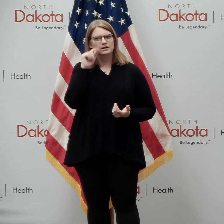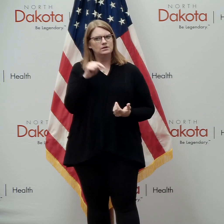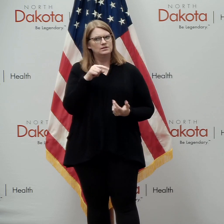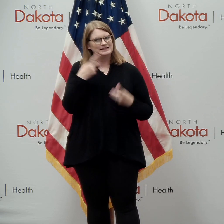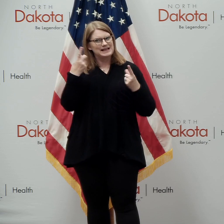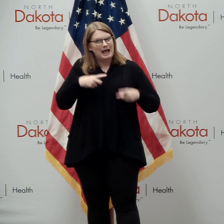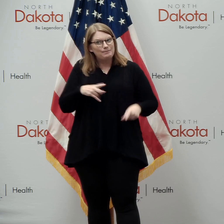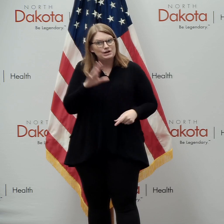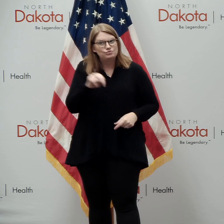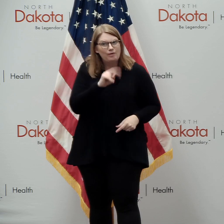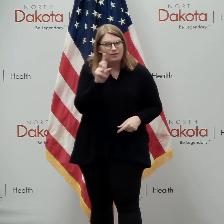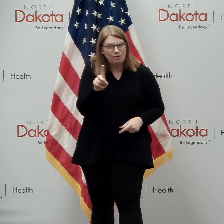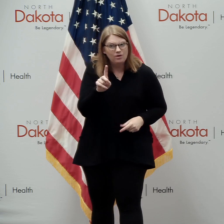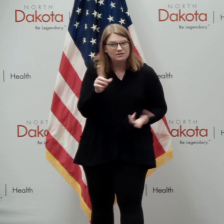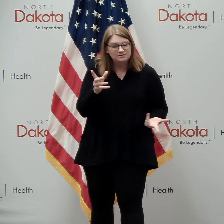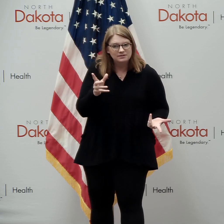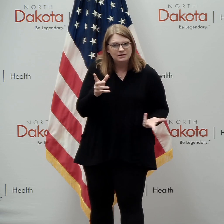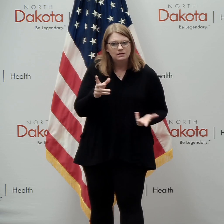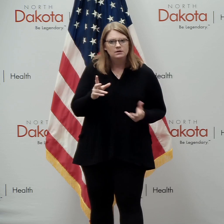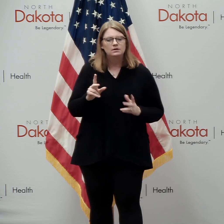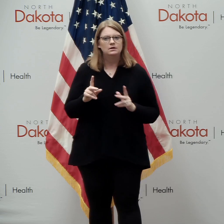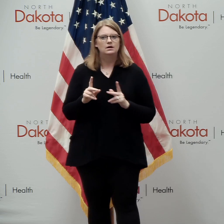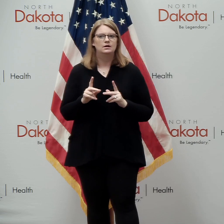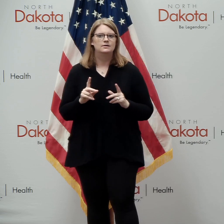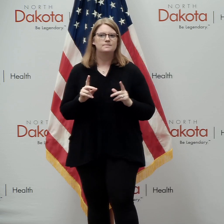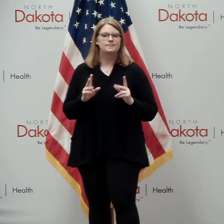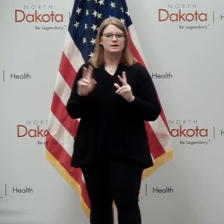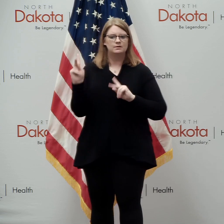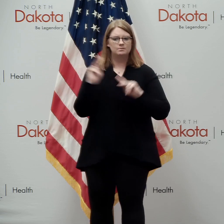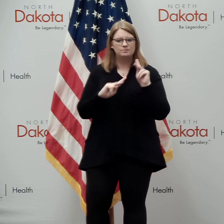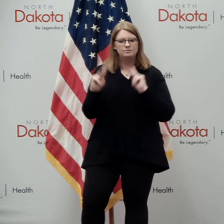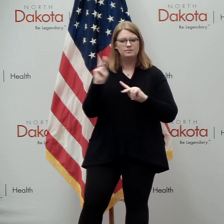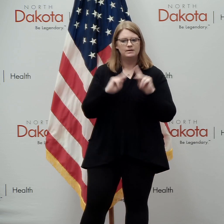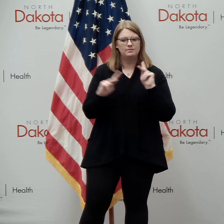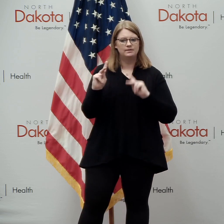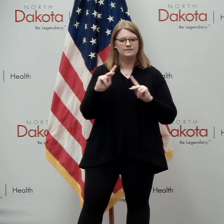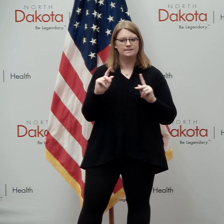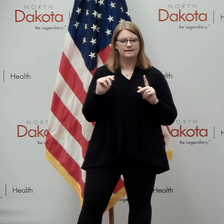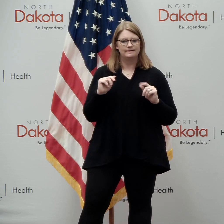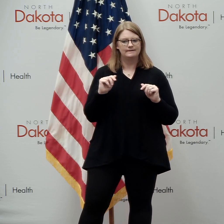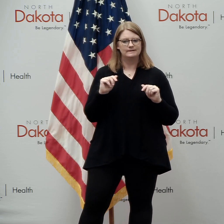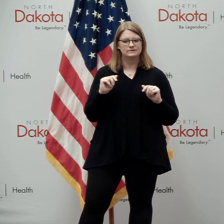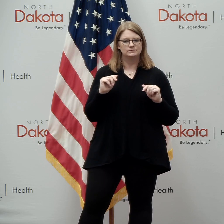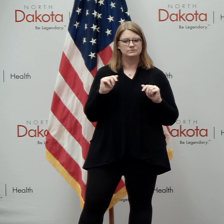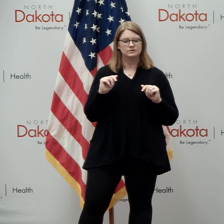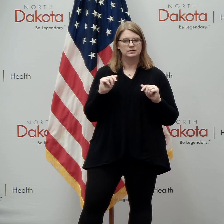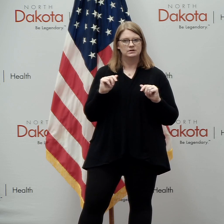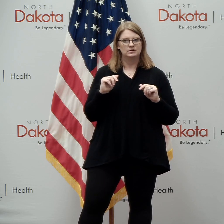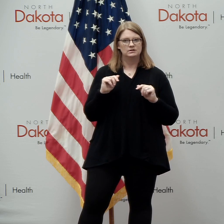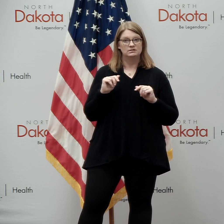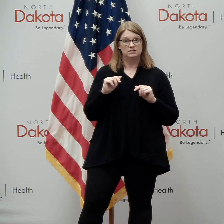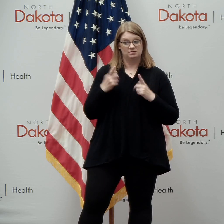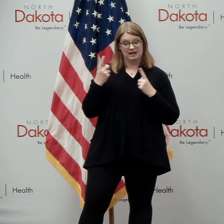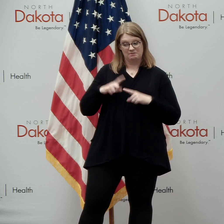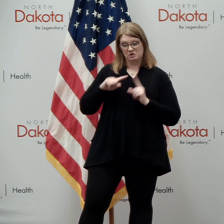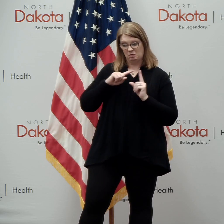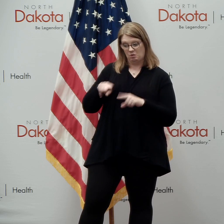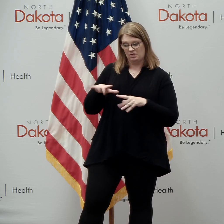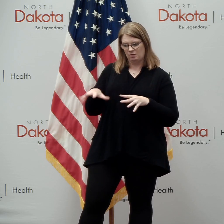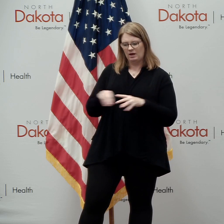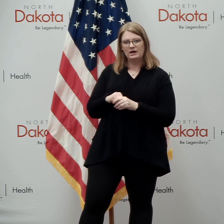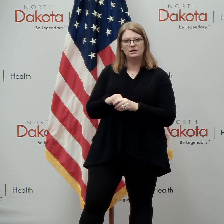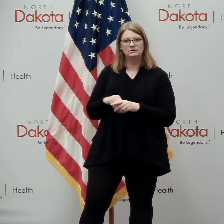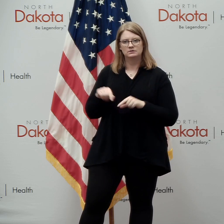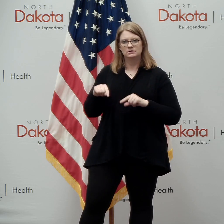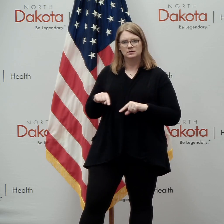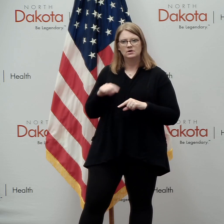North Dakota where when people find out that we've got a people were infected at a wedding, and then they say, well,